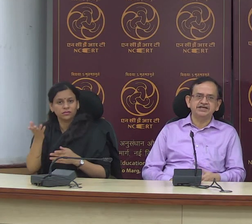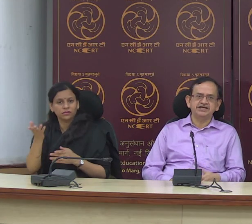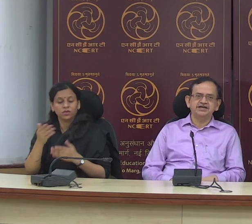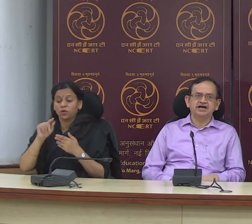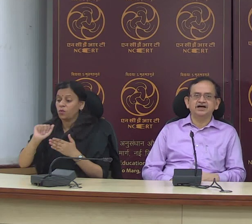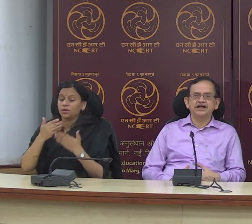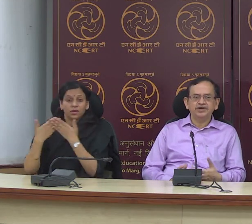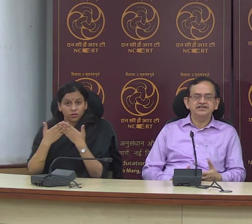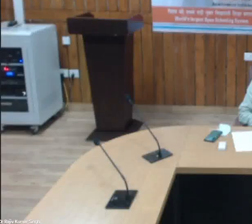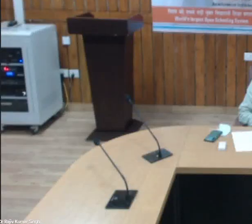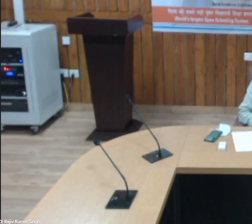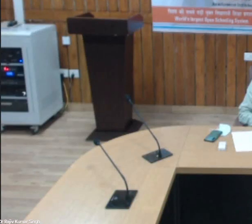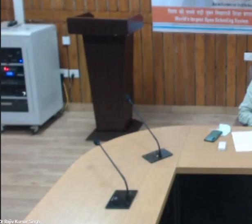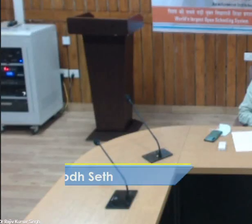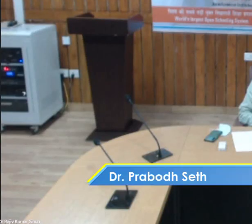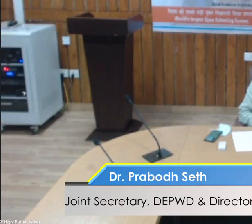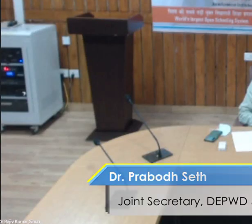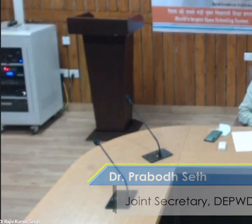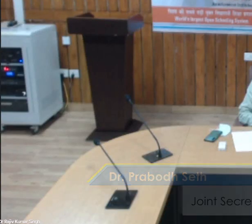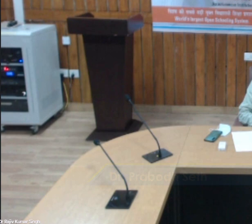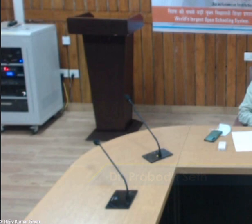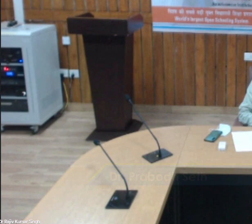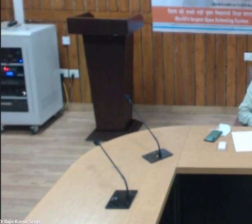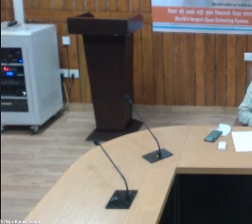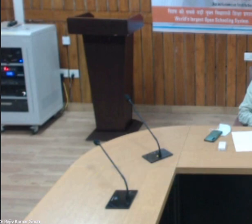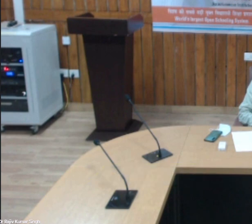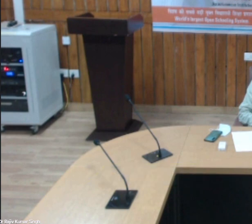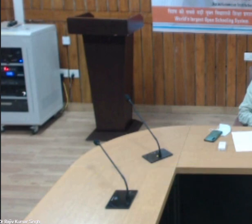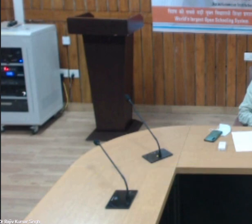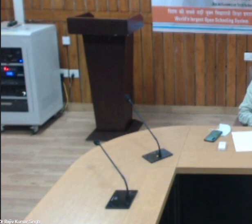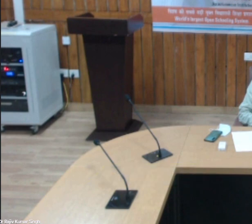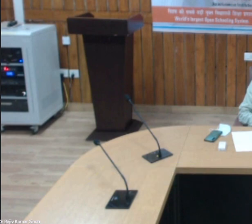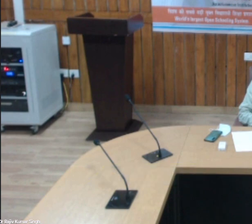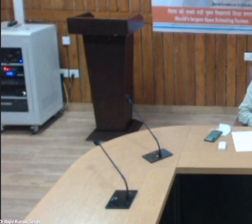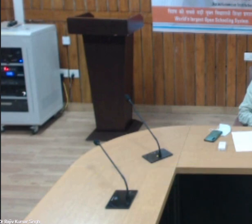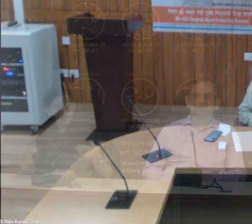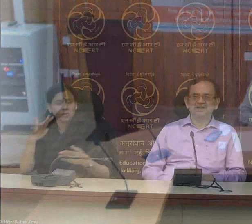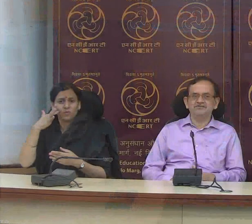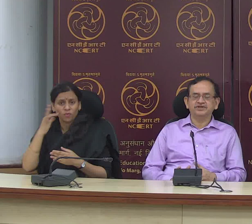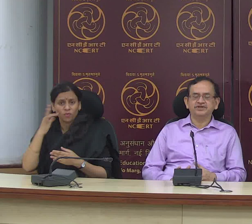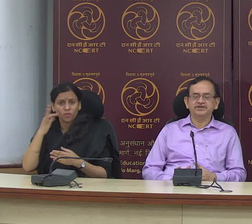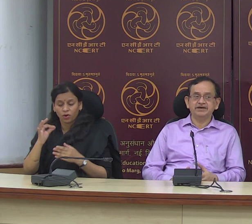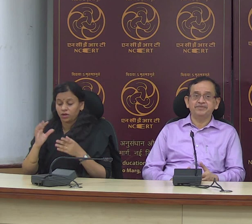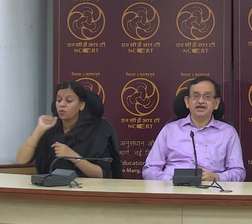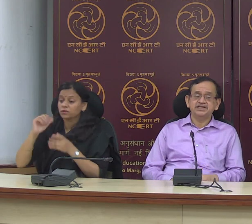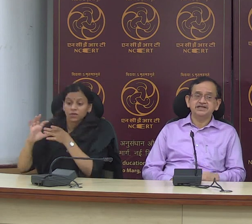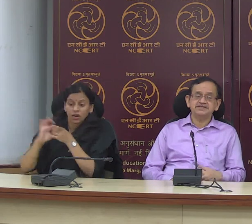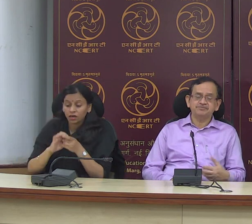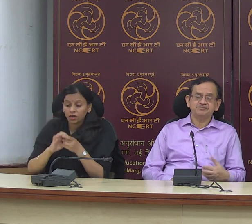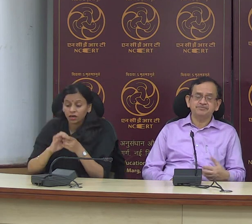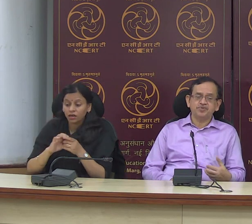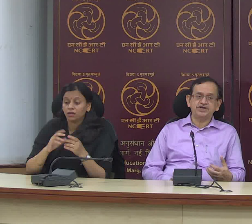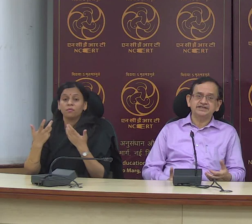study and to read these books and whatever material is important and relevant for them, it